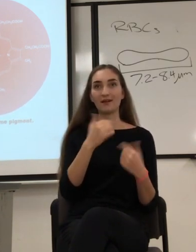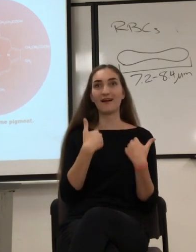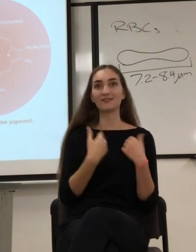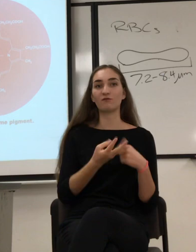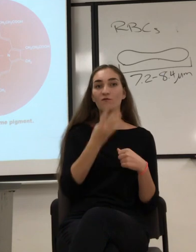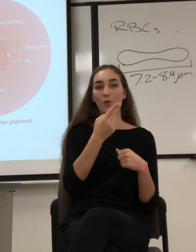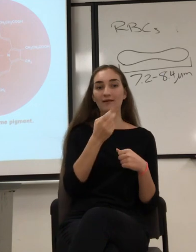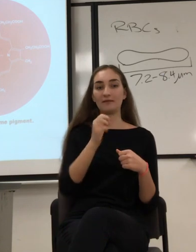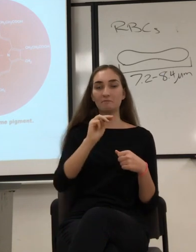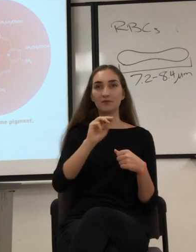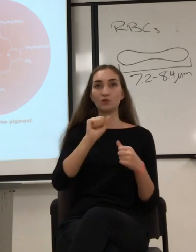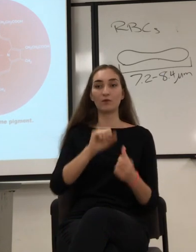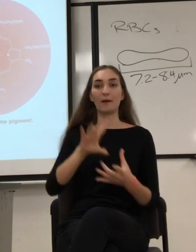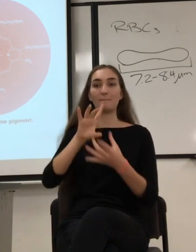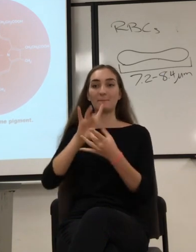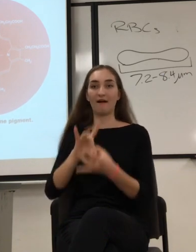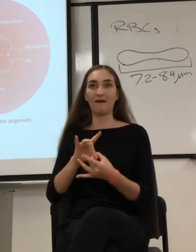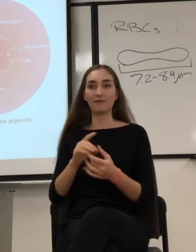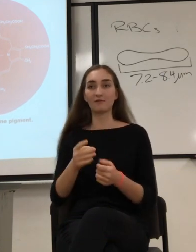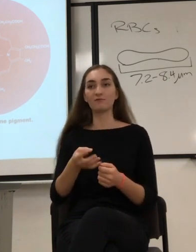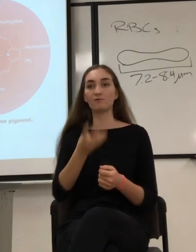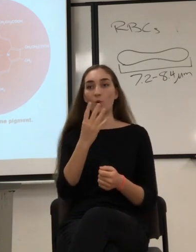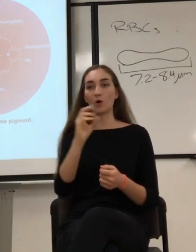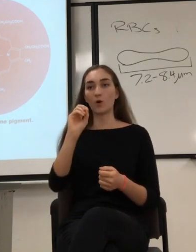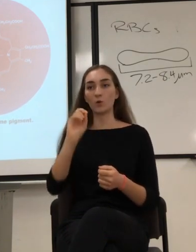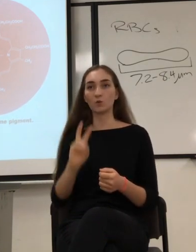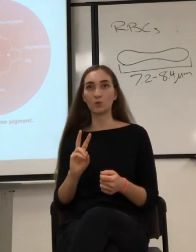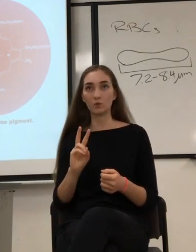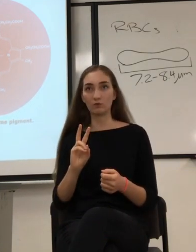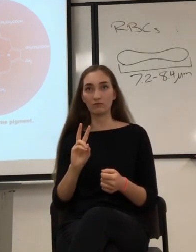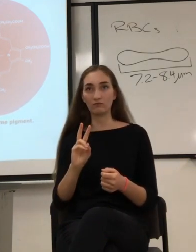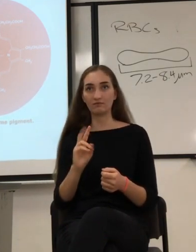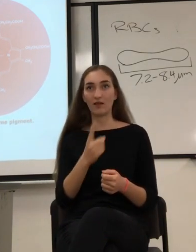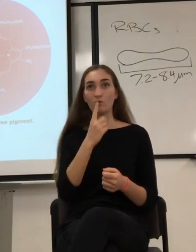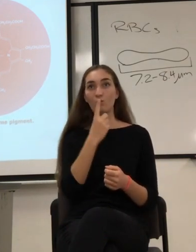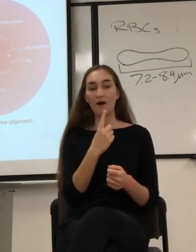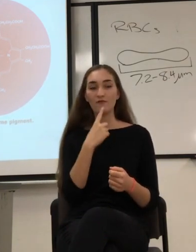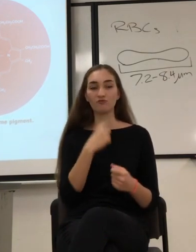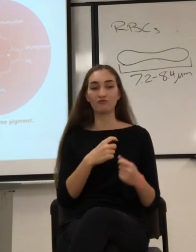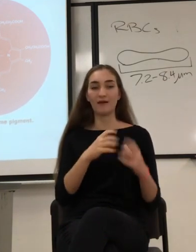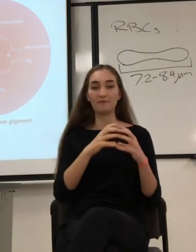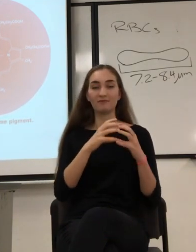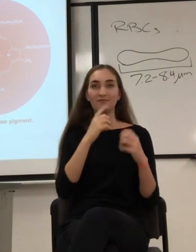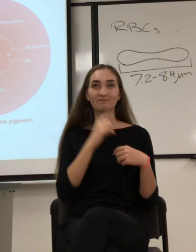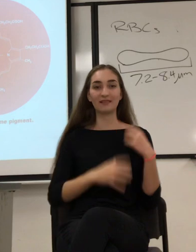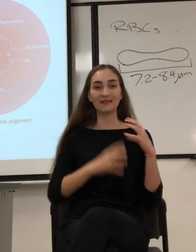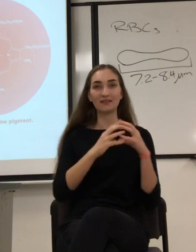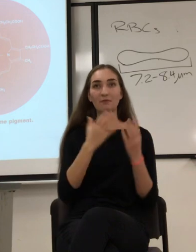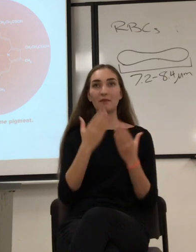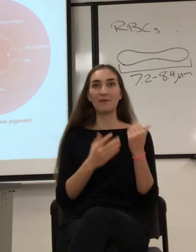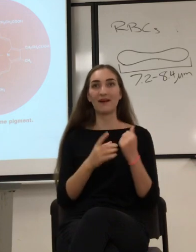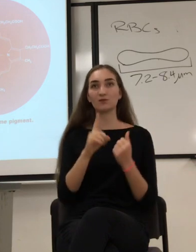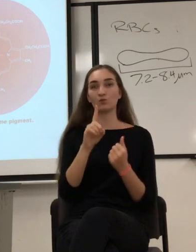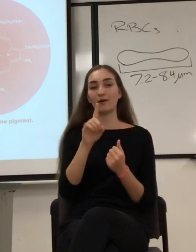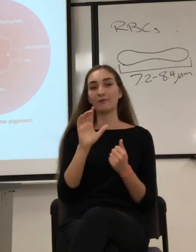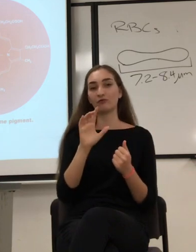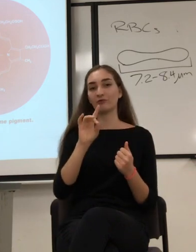A single red blood cell may have as many as 280 million hemoglobin molecules. So if you do the math,